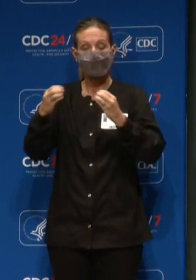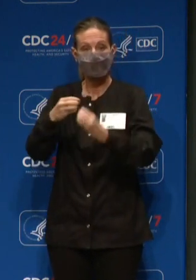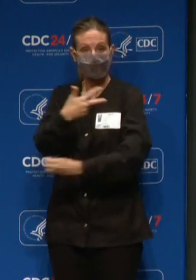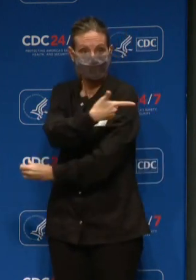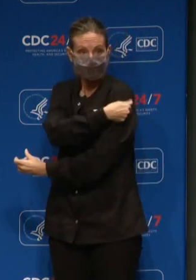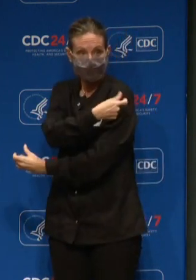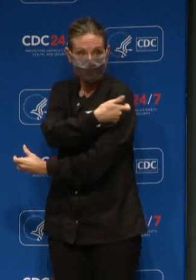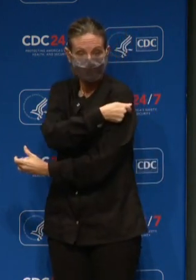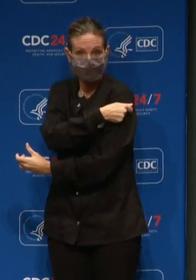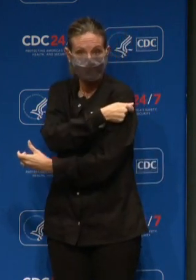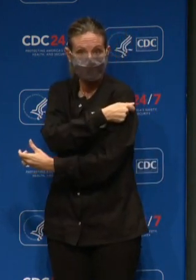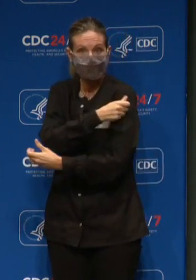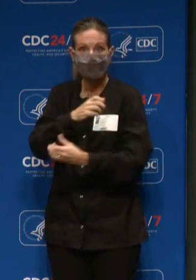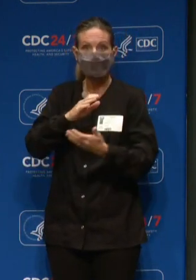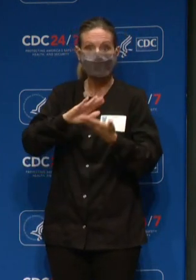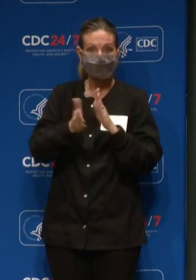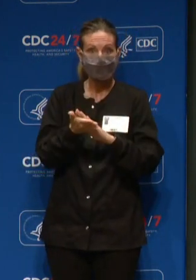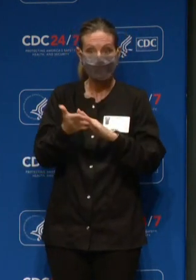amounts and when.